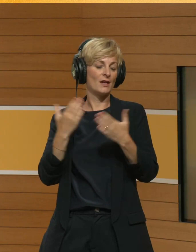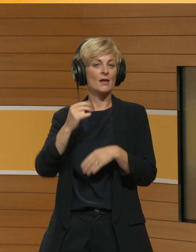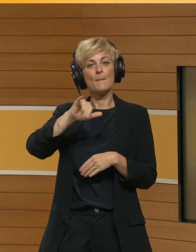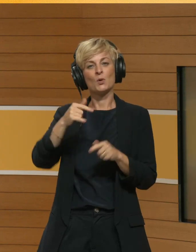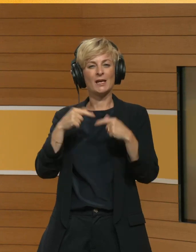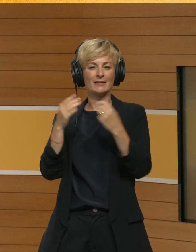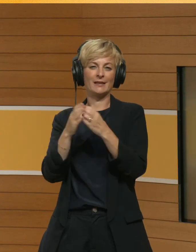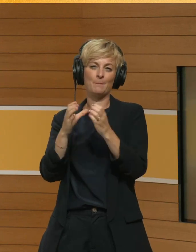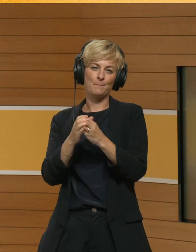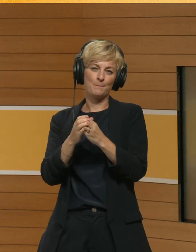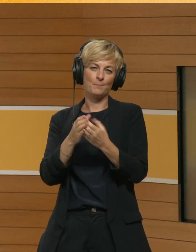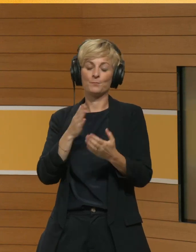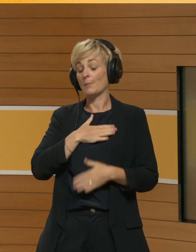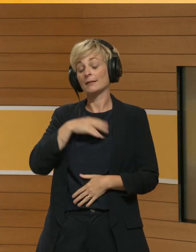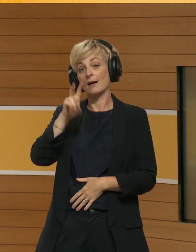that stands